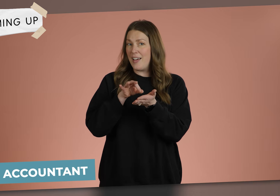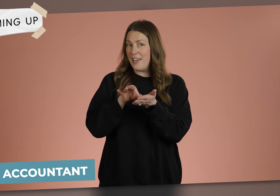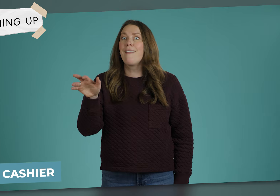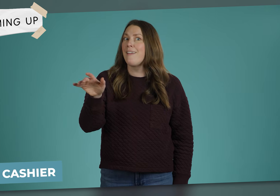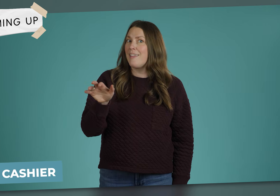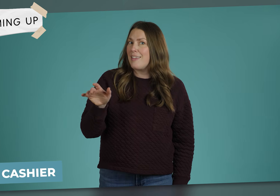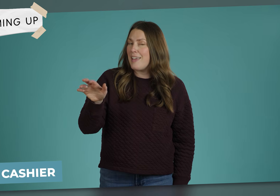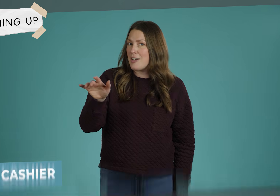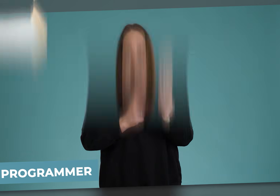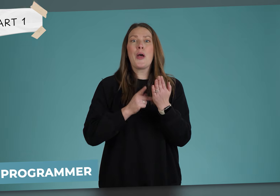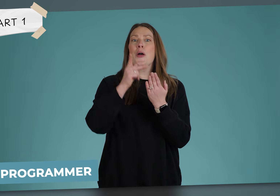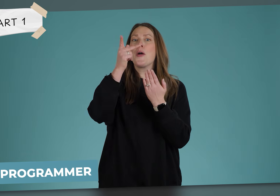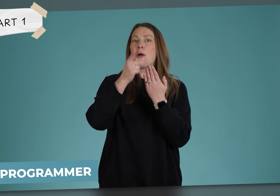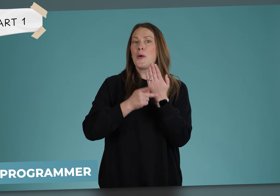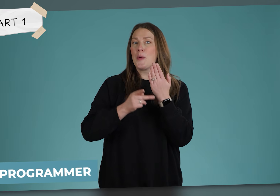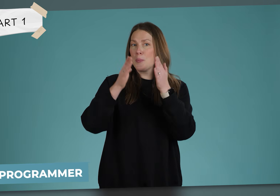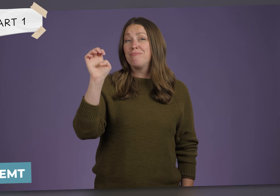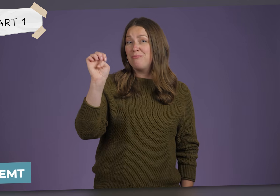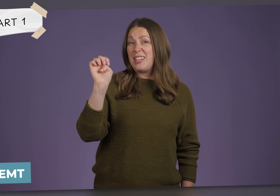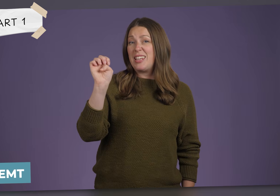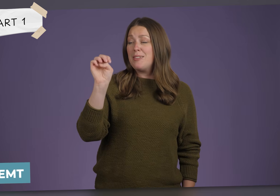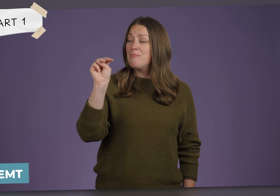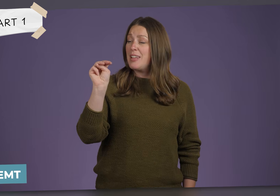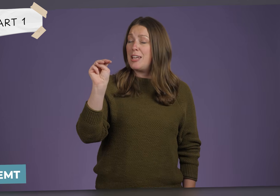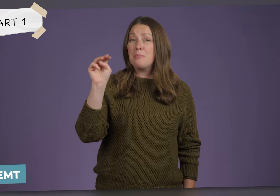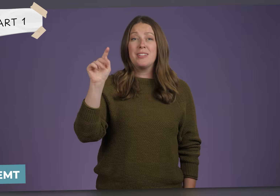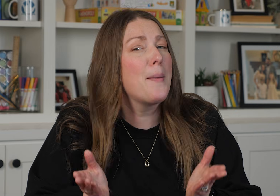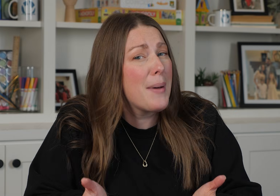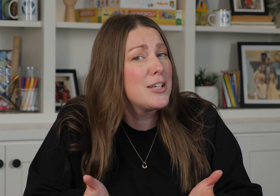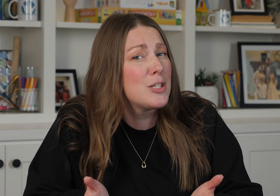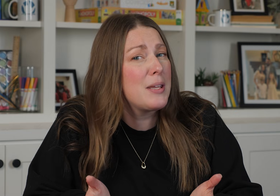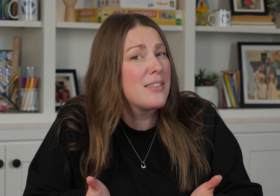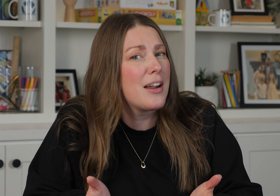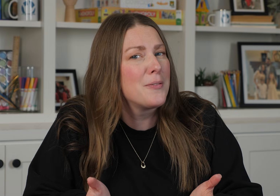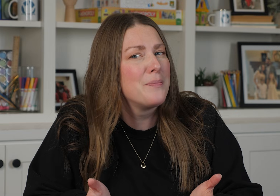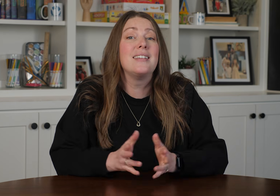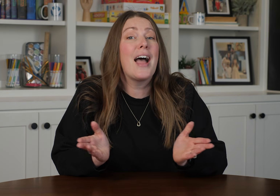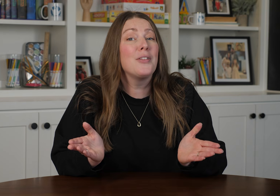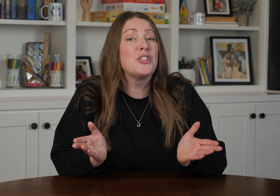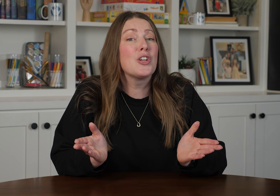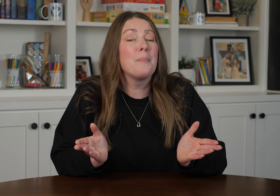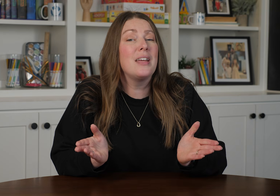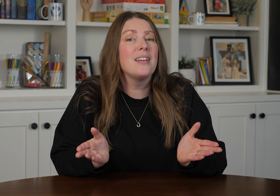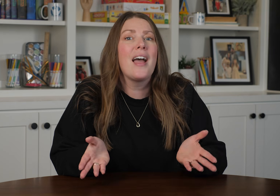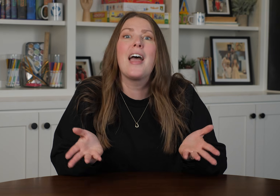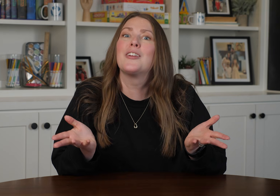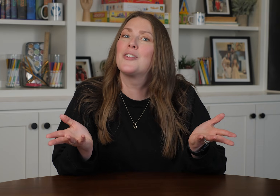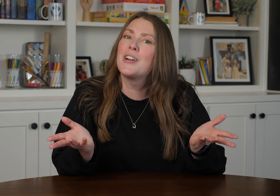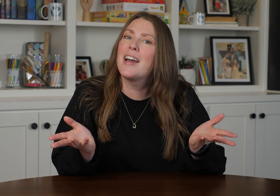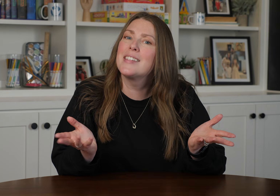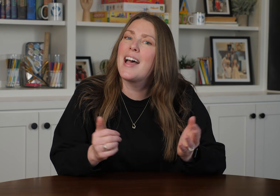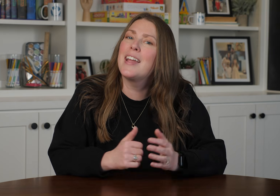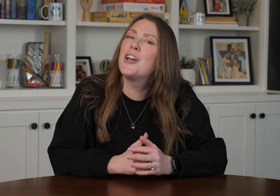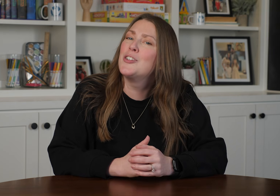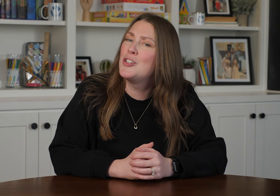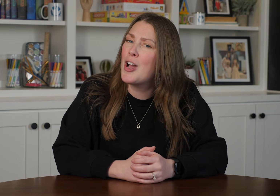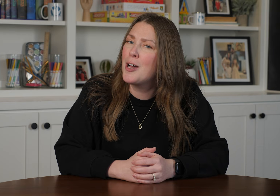here, make sure to check out part 1 after this video. It might just be in there. Now let's jump in and learn how to sign jobs